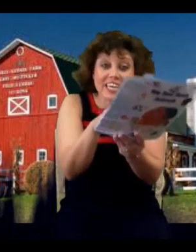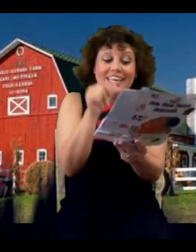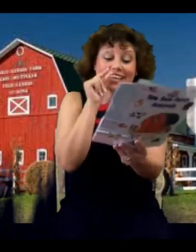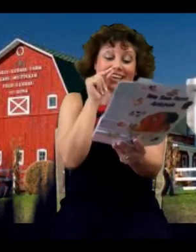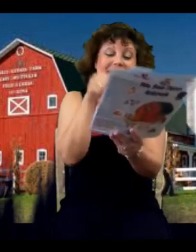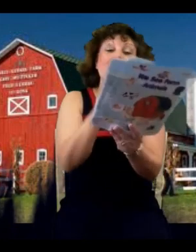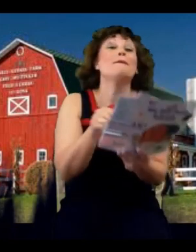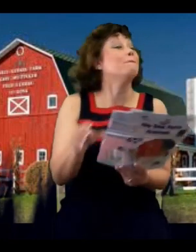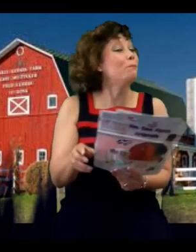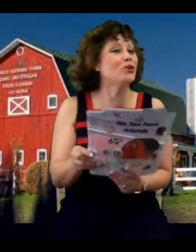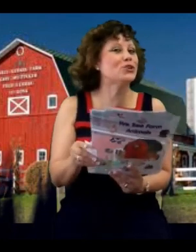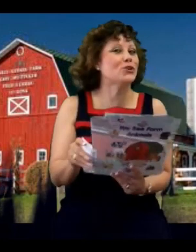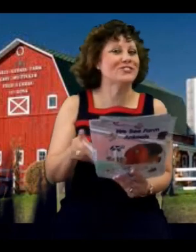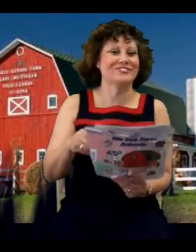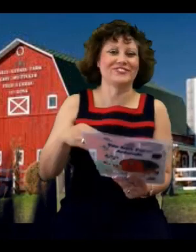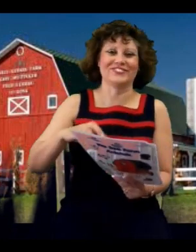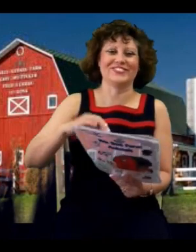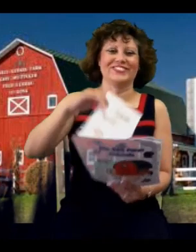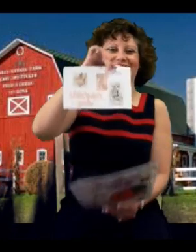chicken, pollo.